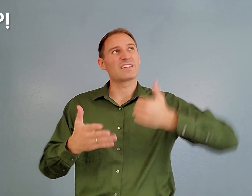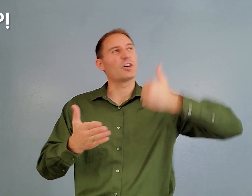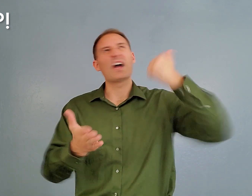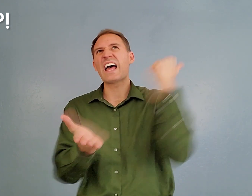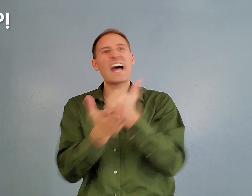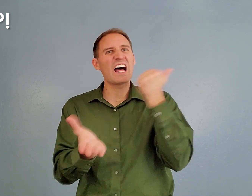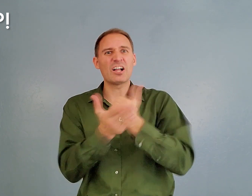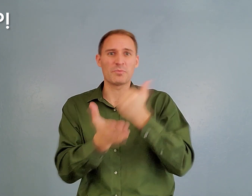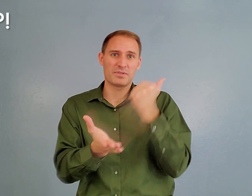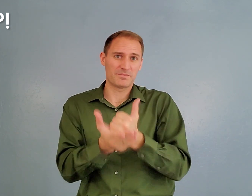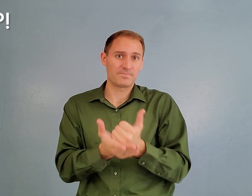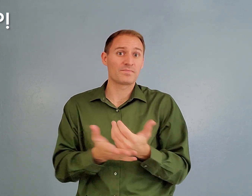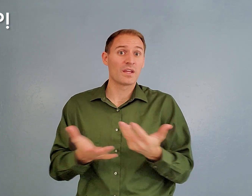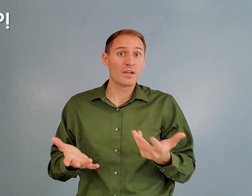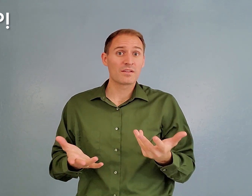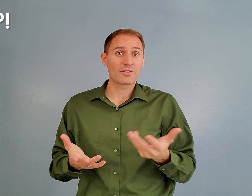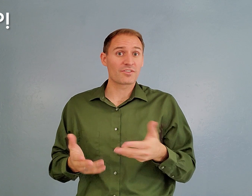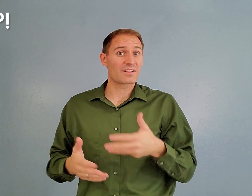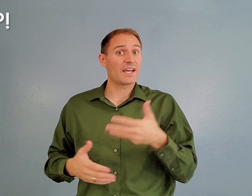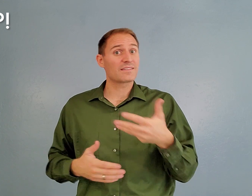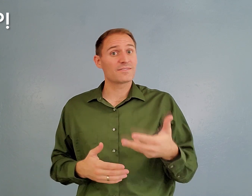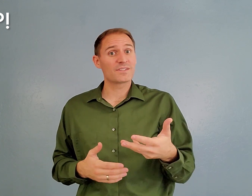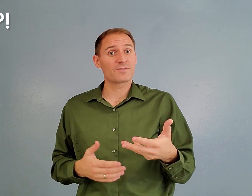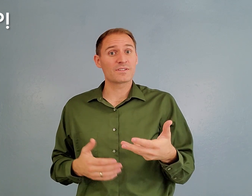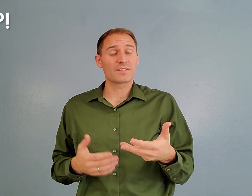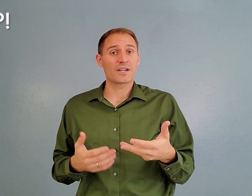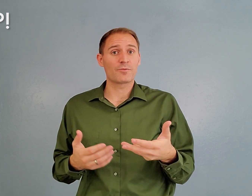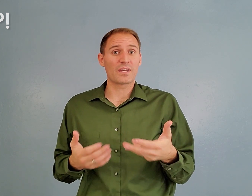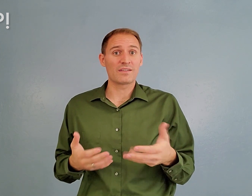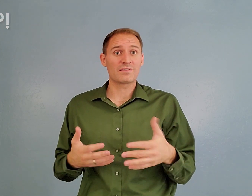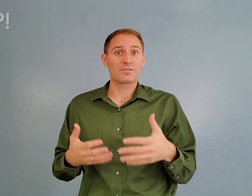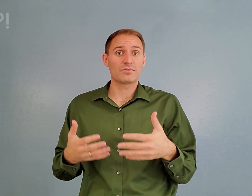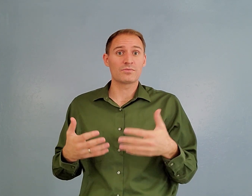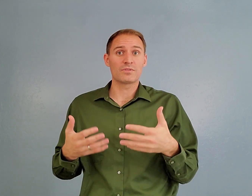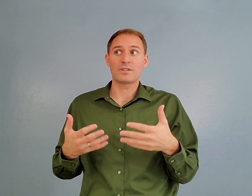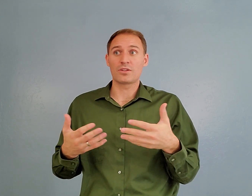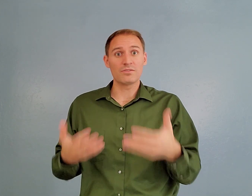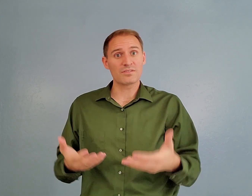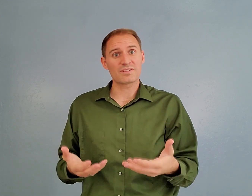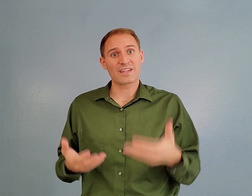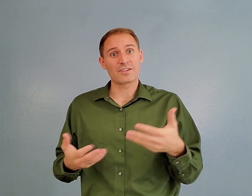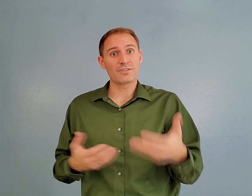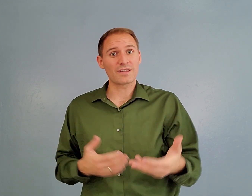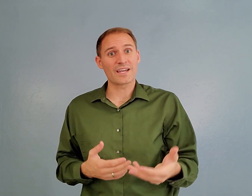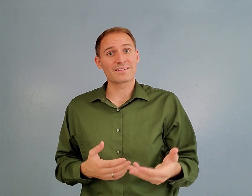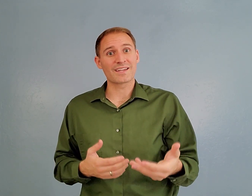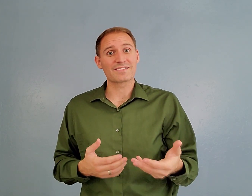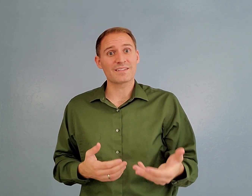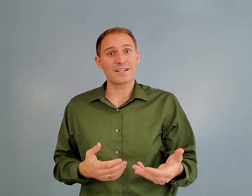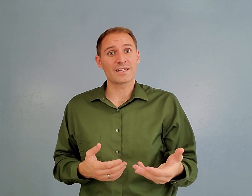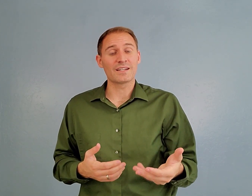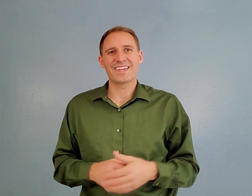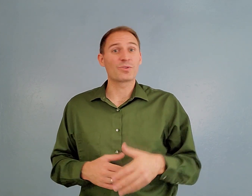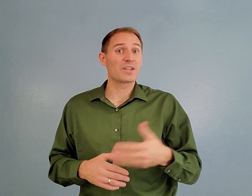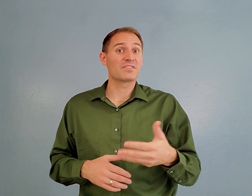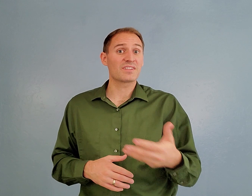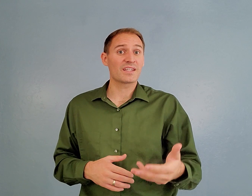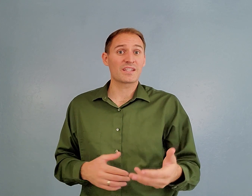go, help. So there's lots of different ways to use and utilize that sign, and the way you sign it can